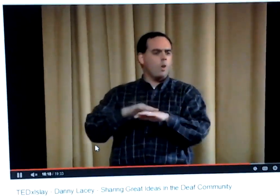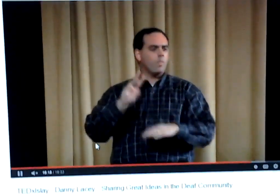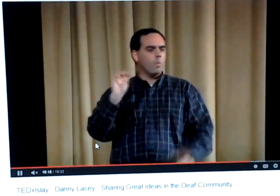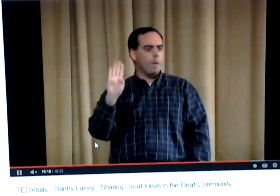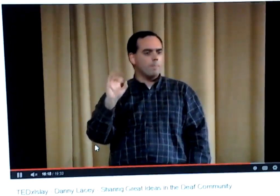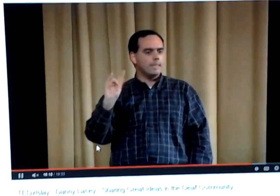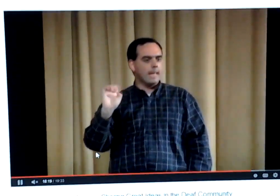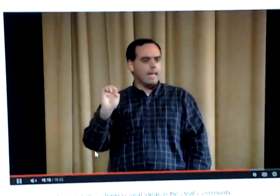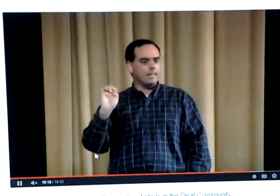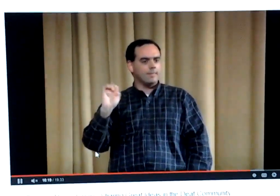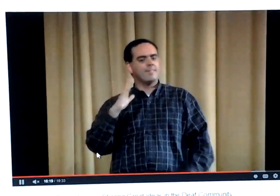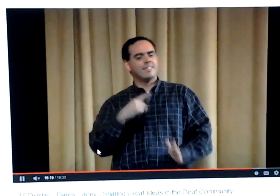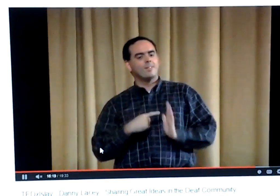And then senior year in the program,